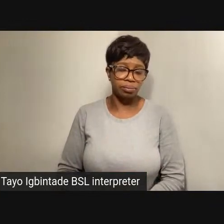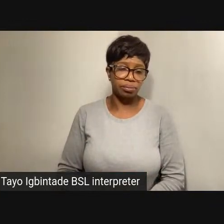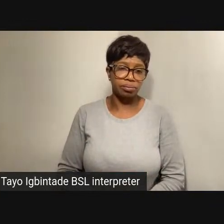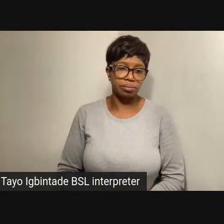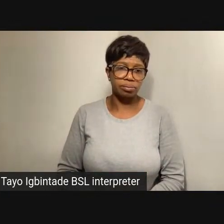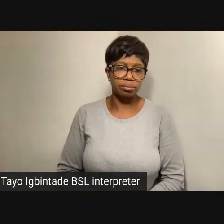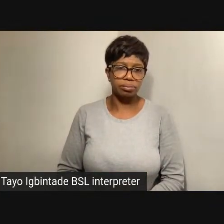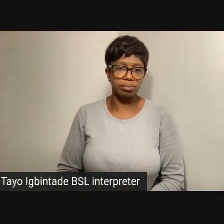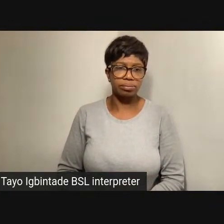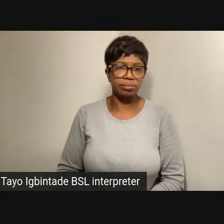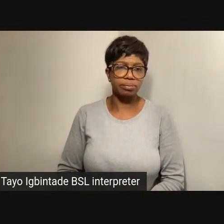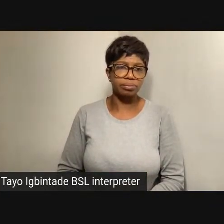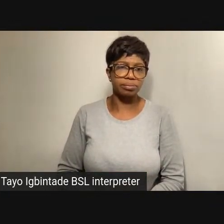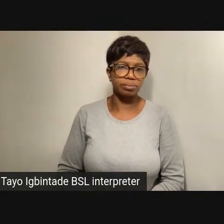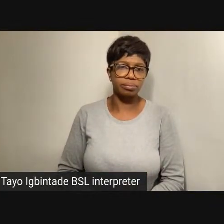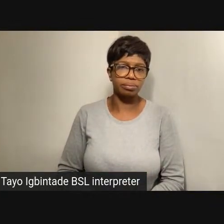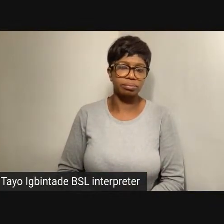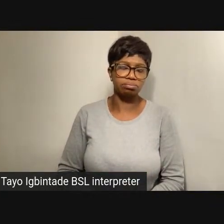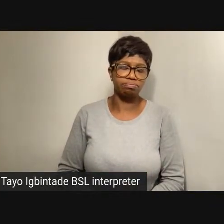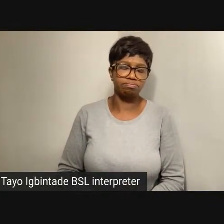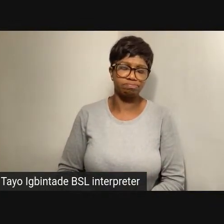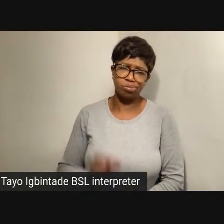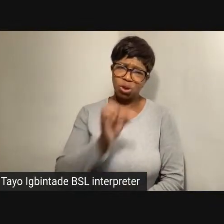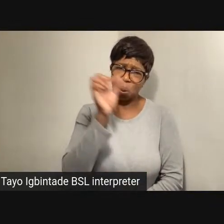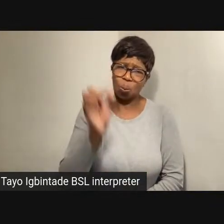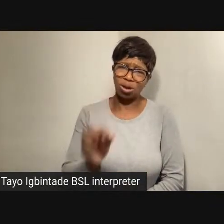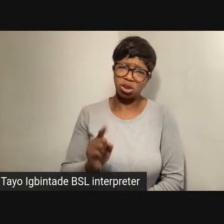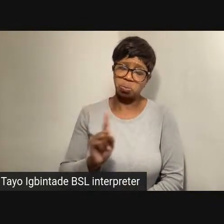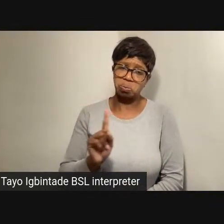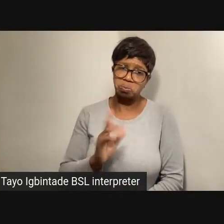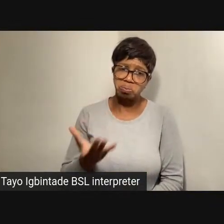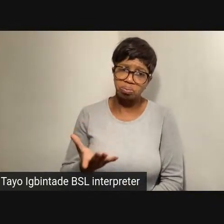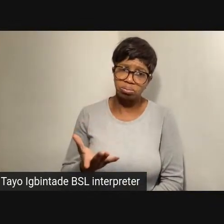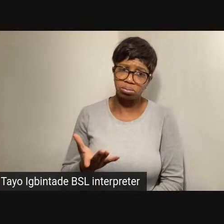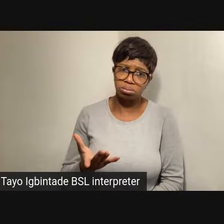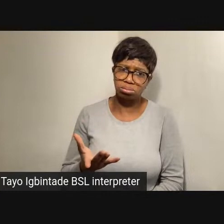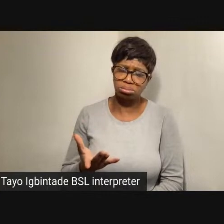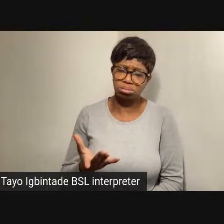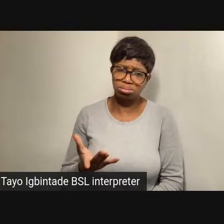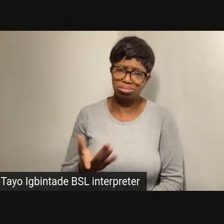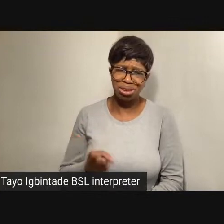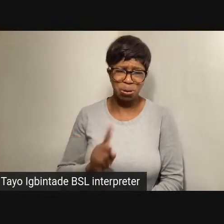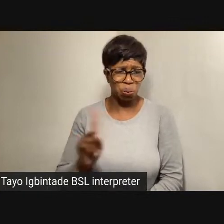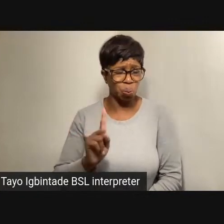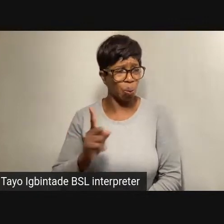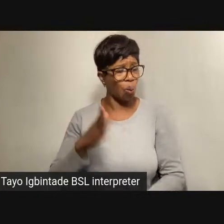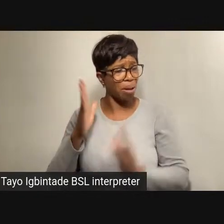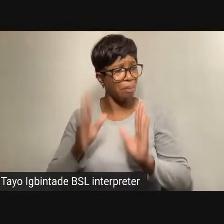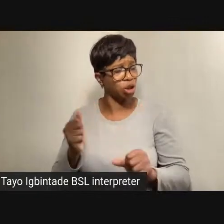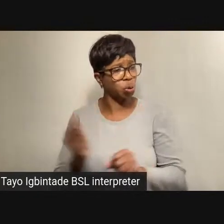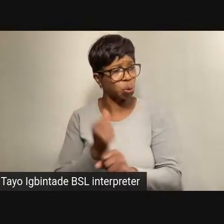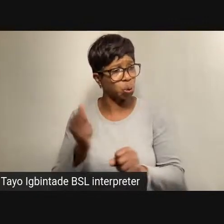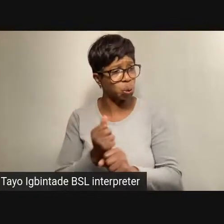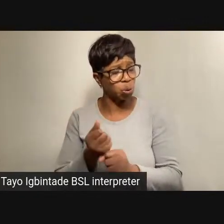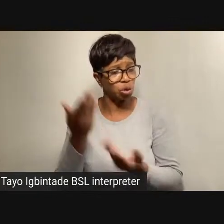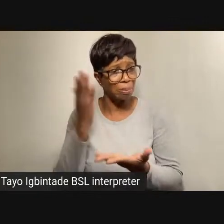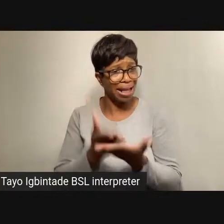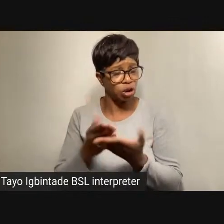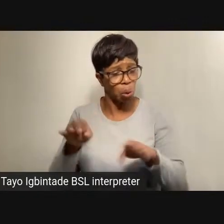The question, I guess, is what must we do to level the playing